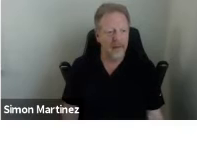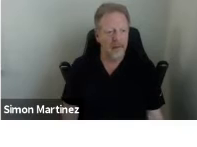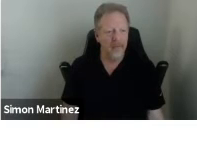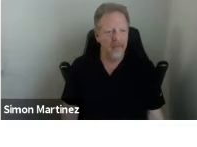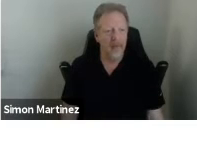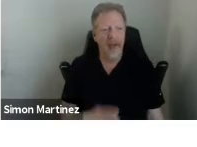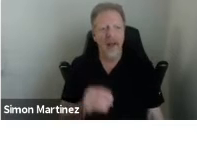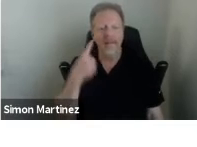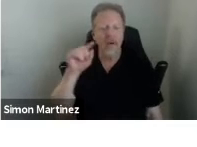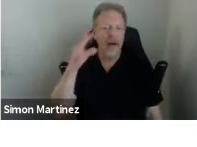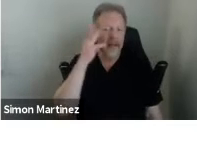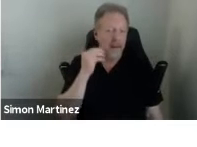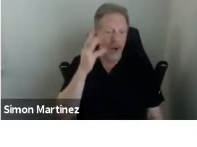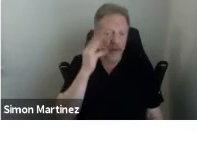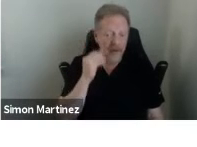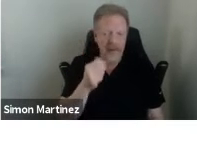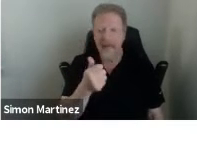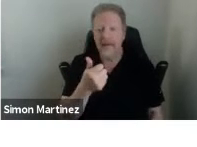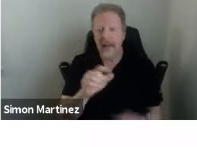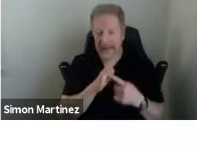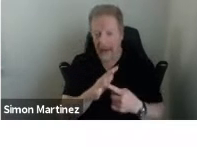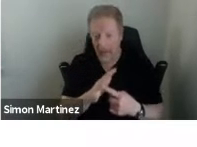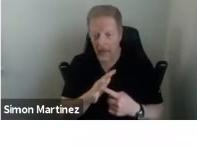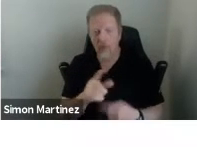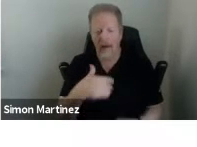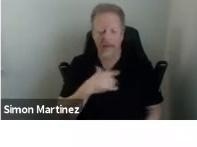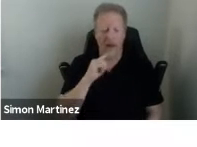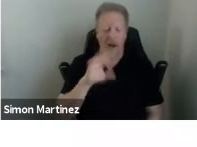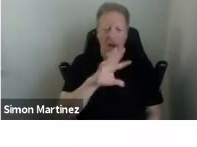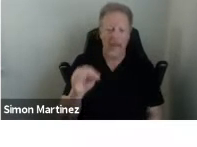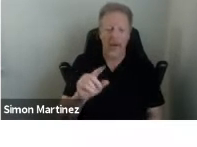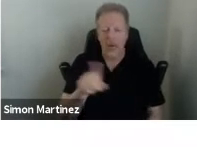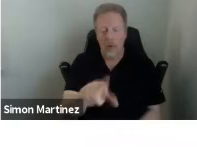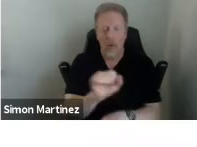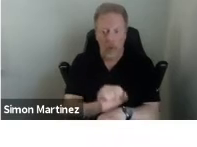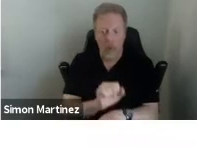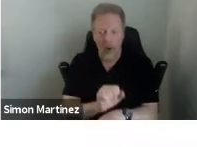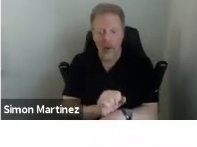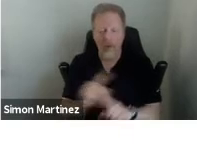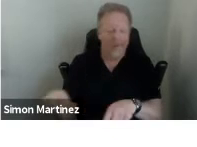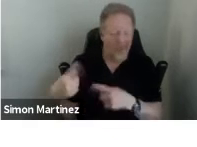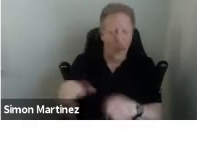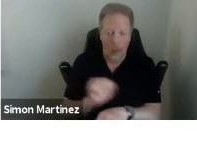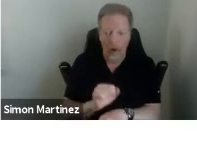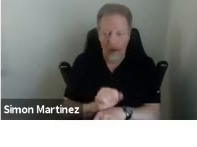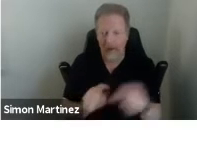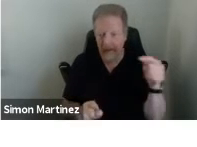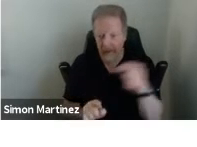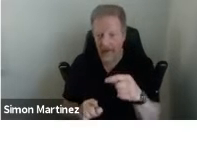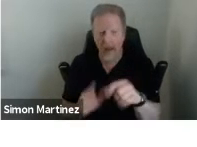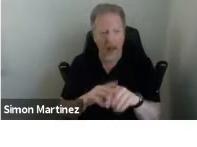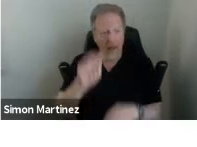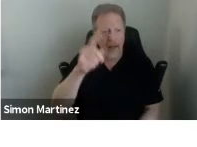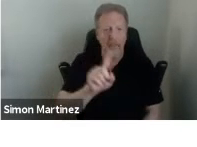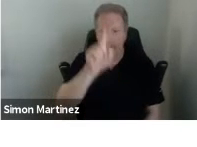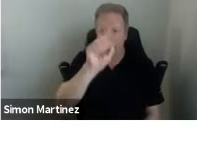And for your experience, here's an example. You have the company where you work or been working up on top,